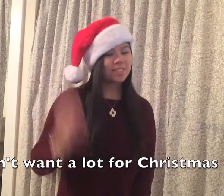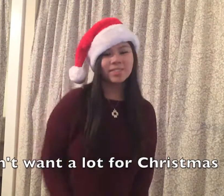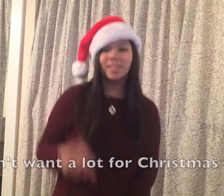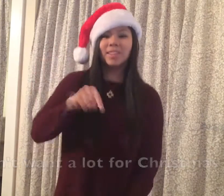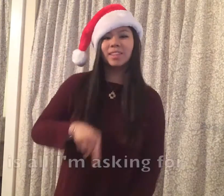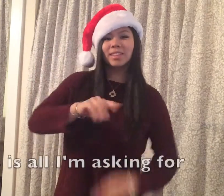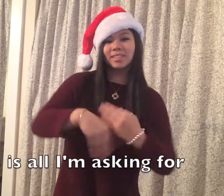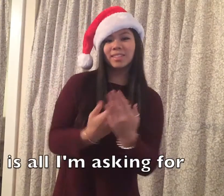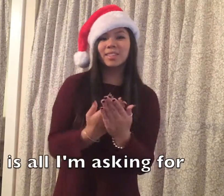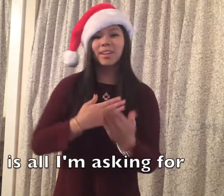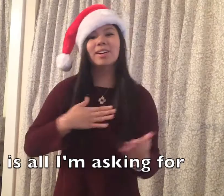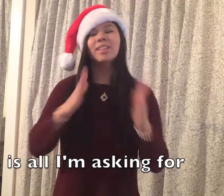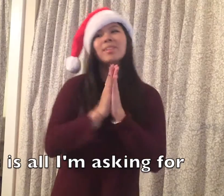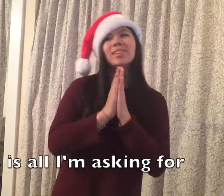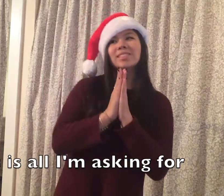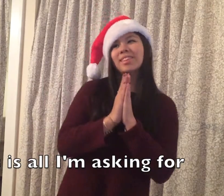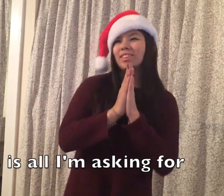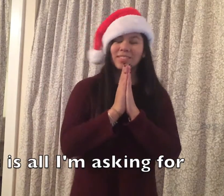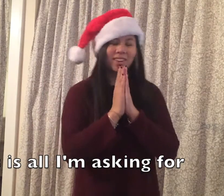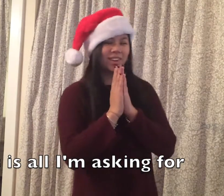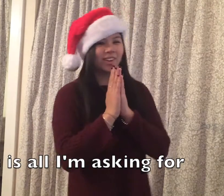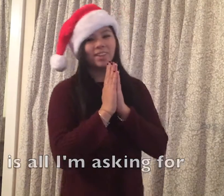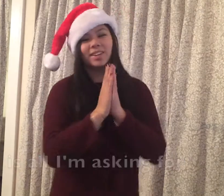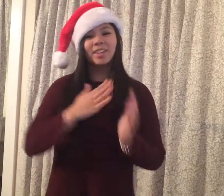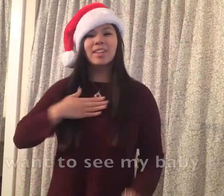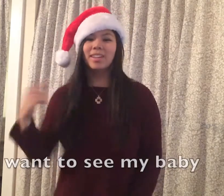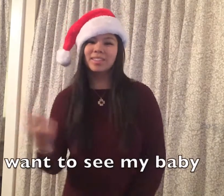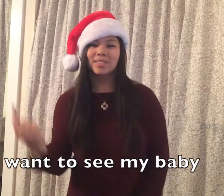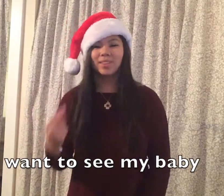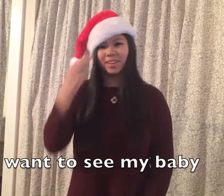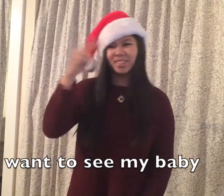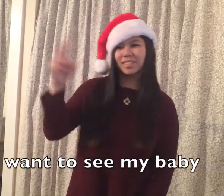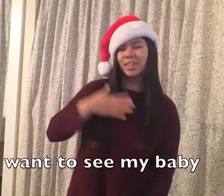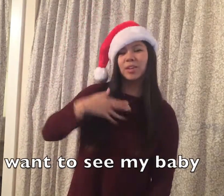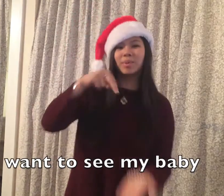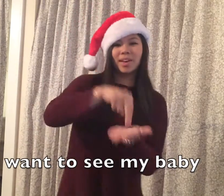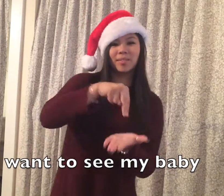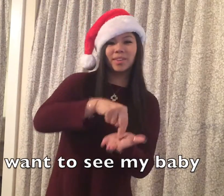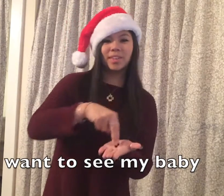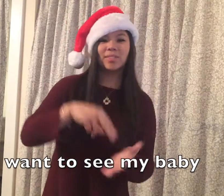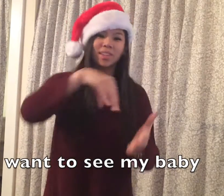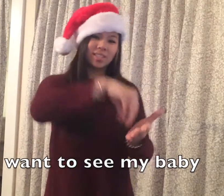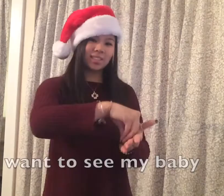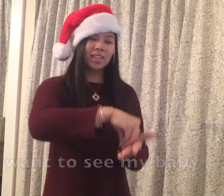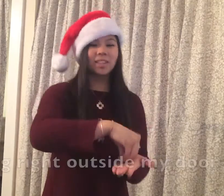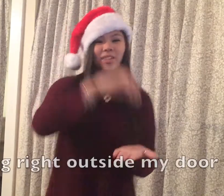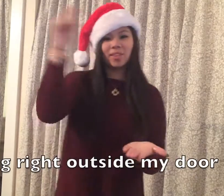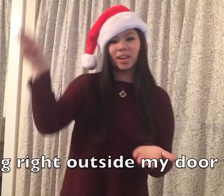Christmas This is all I'm asking for I just wanna see my baby Standing